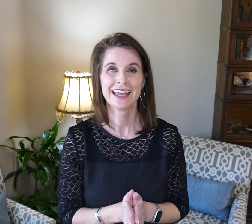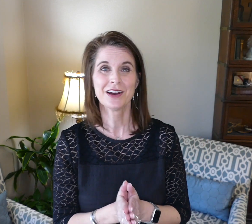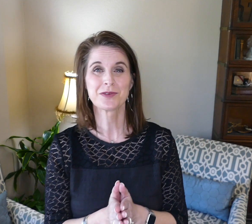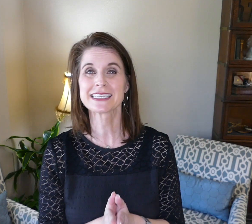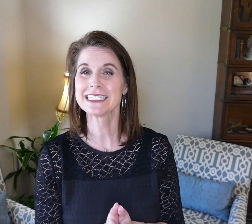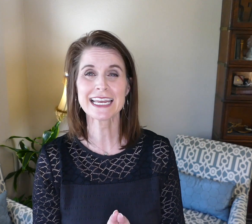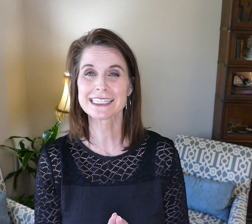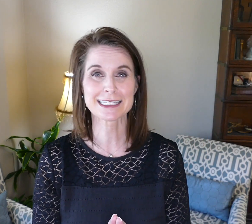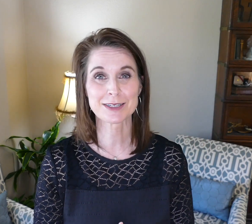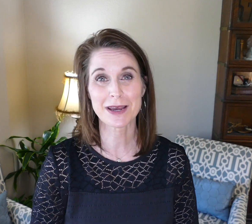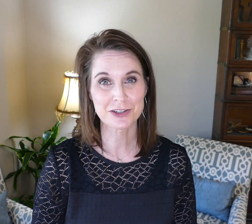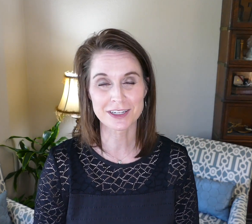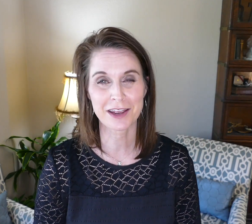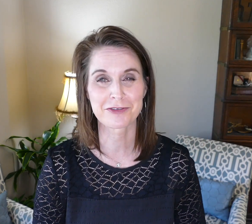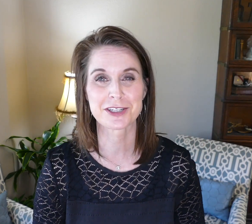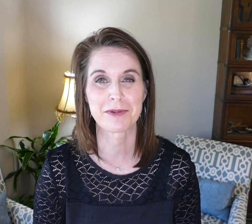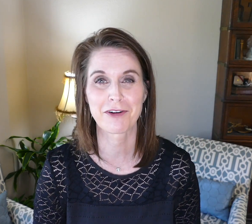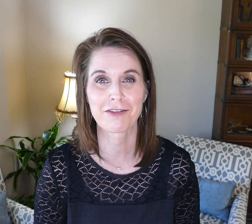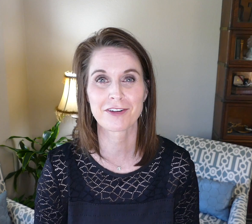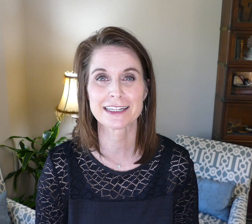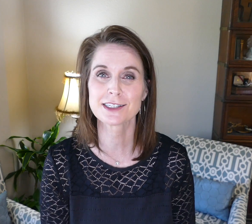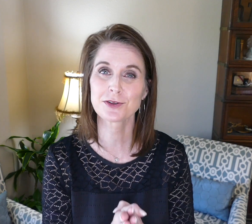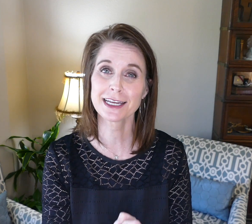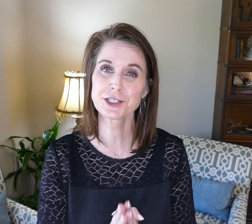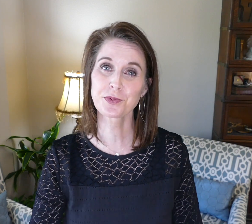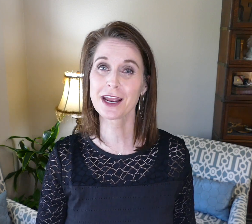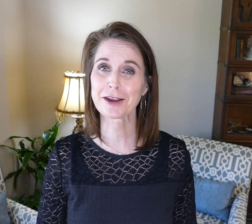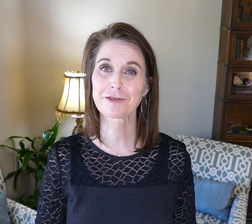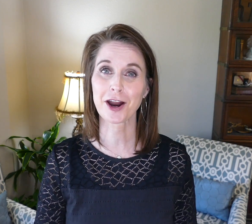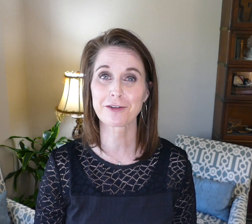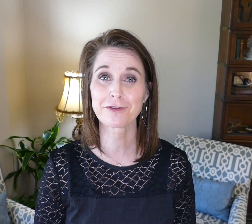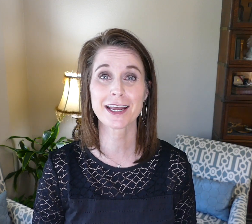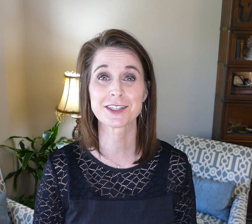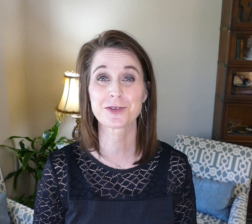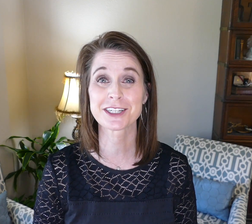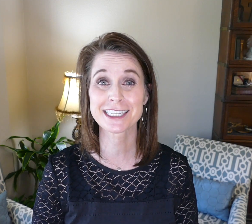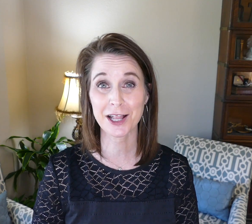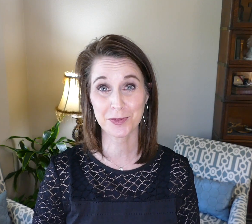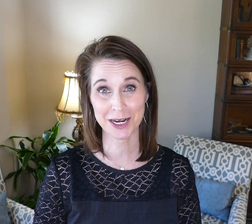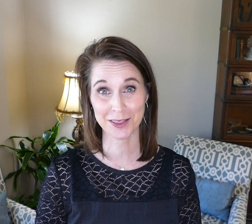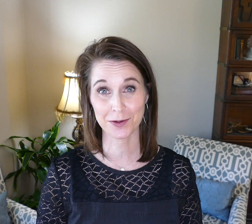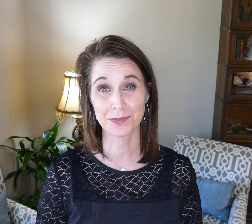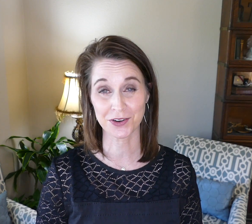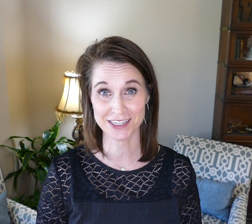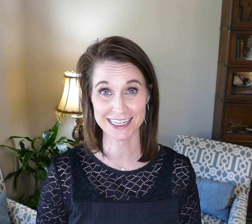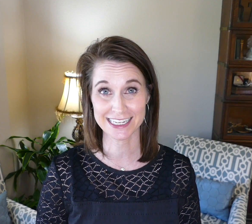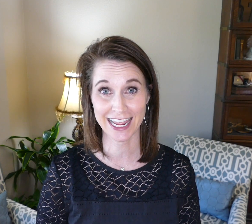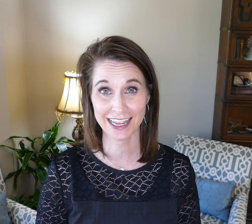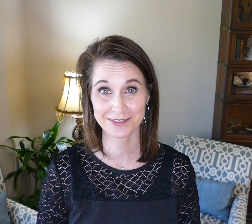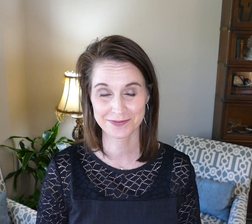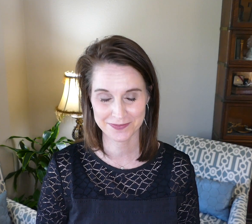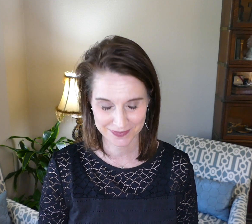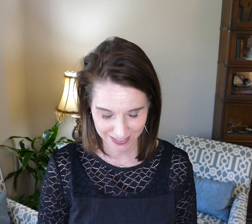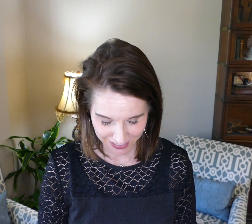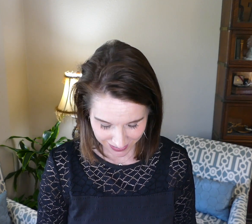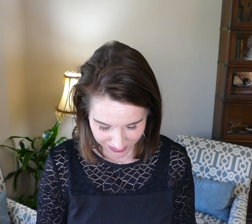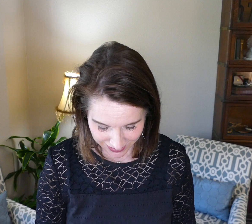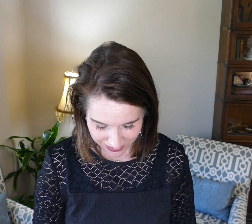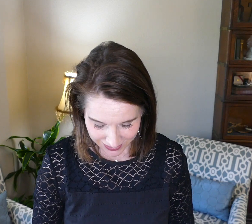Well, today is a special day for some of our friends, so let's pray for our friends who are celebrating their birthday today. God,